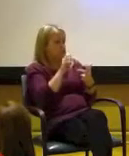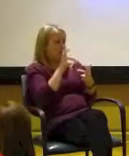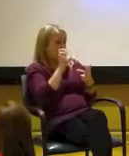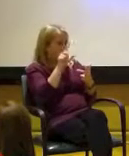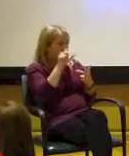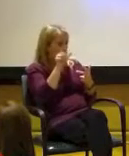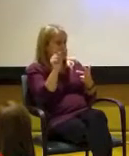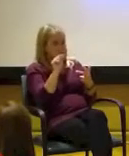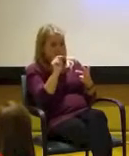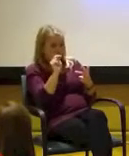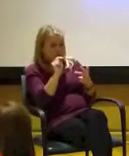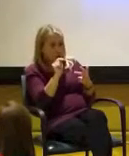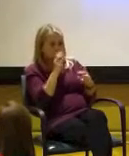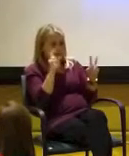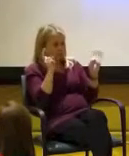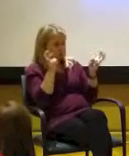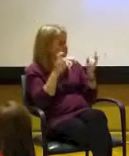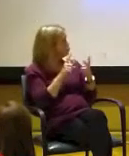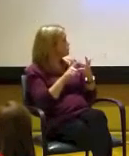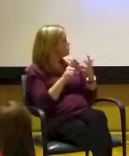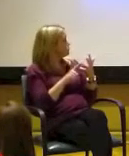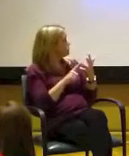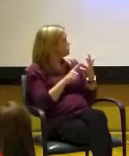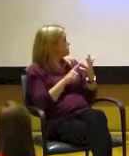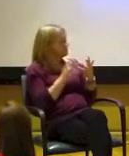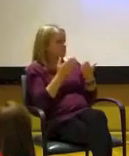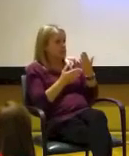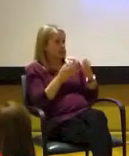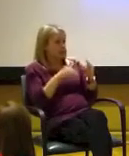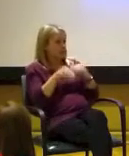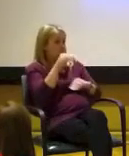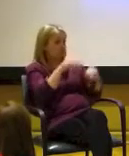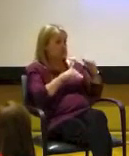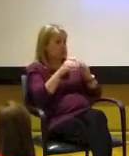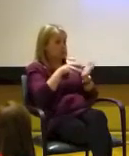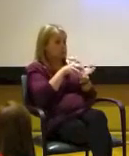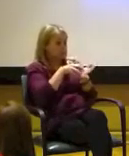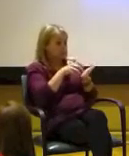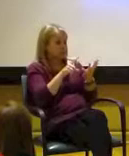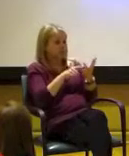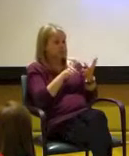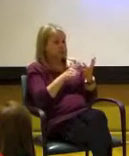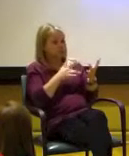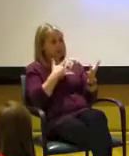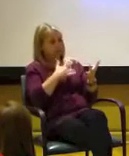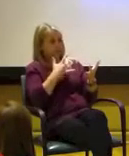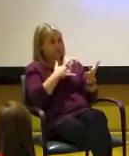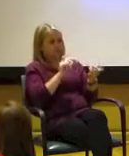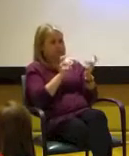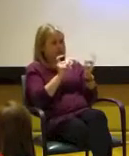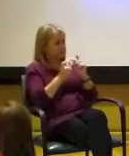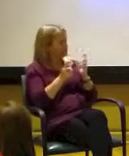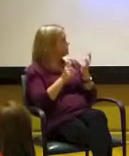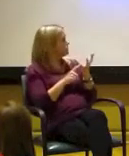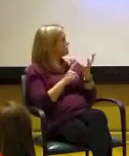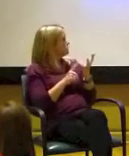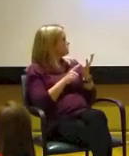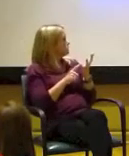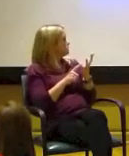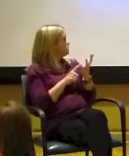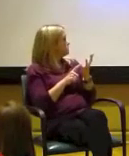bladder issues, you can have motor weakness, sensory changes, you can have